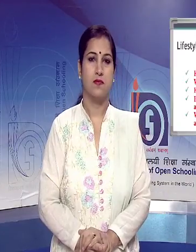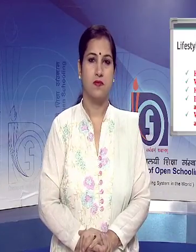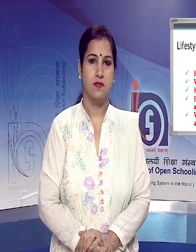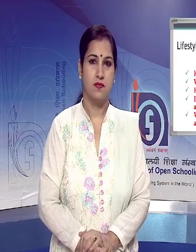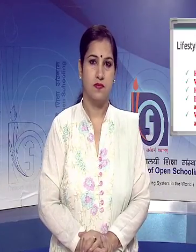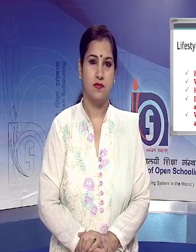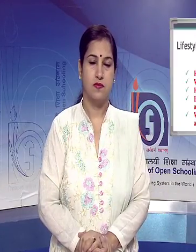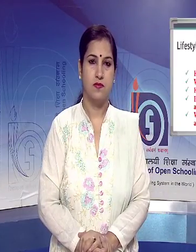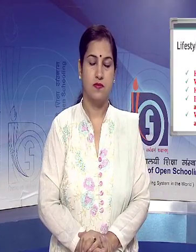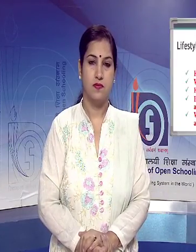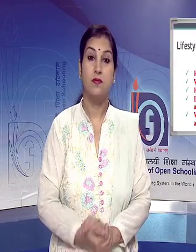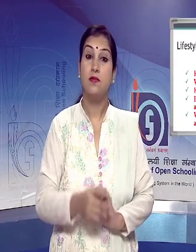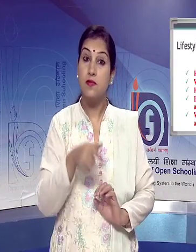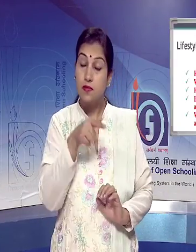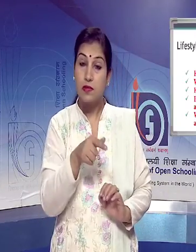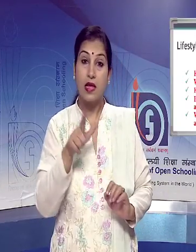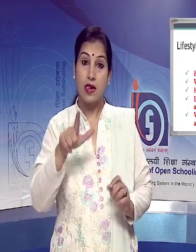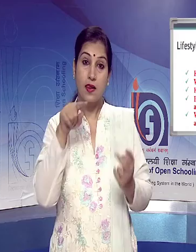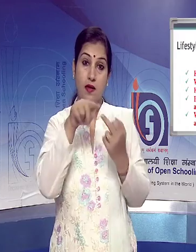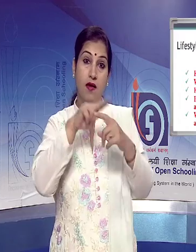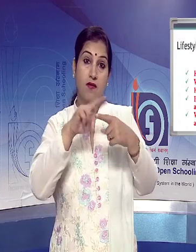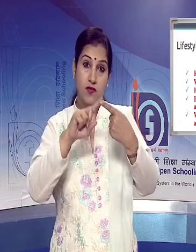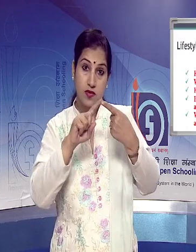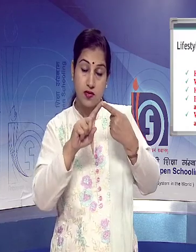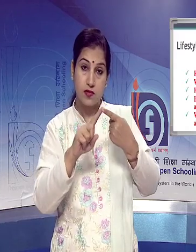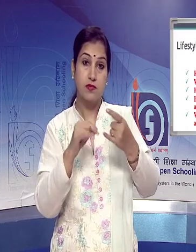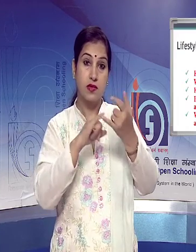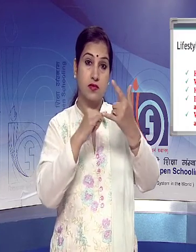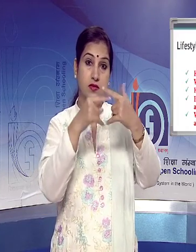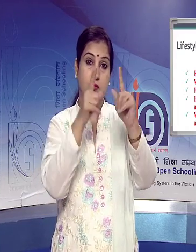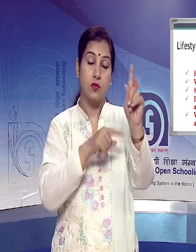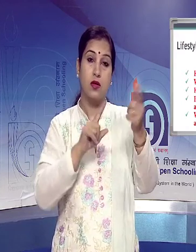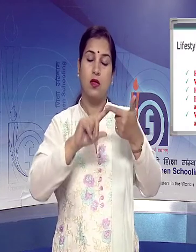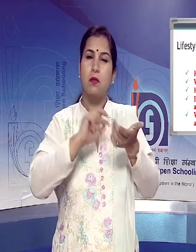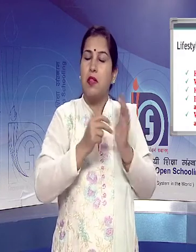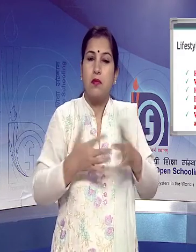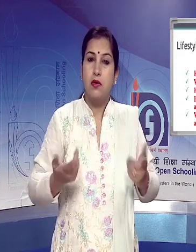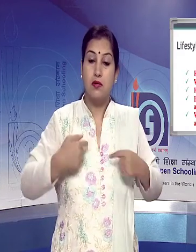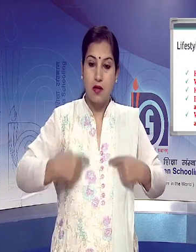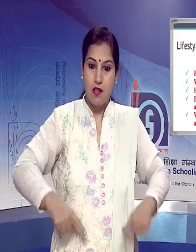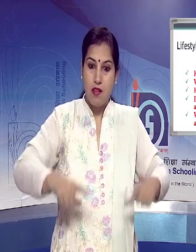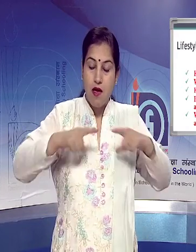The lifestyle is the pattern of living that we follow on regular basis.